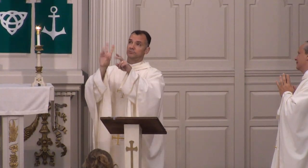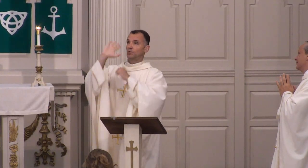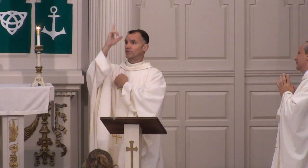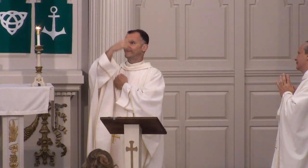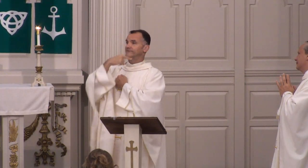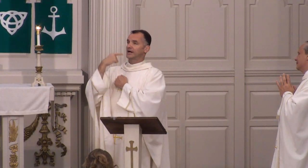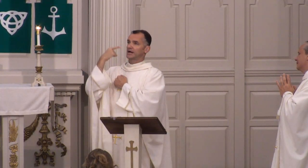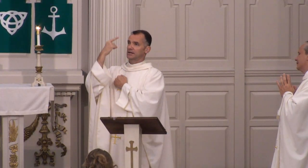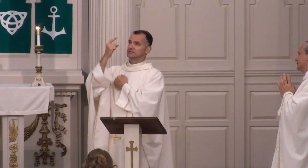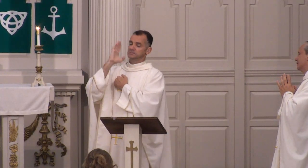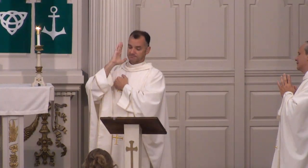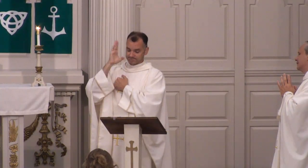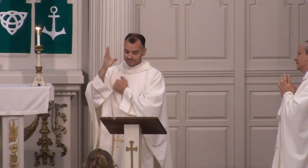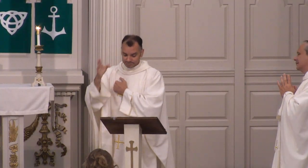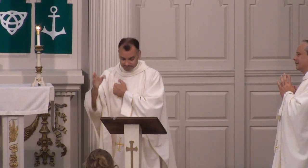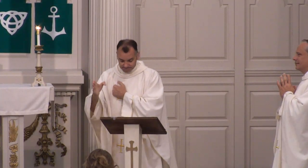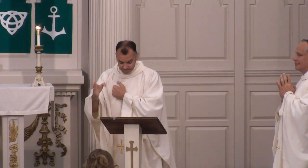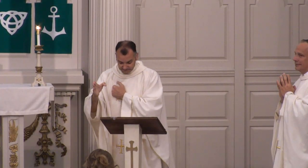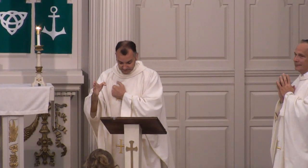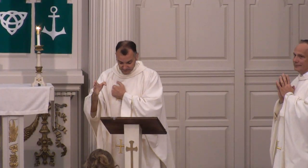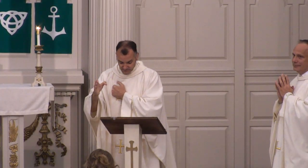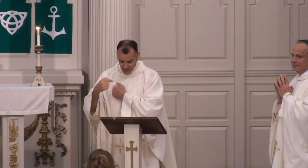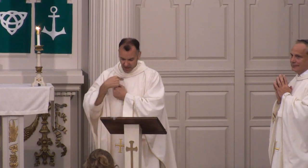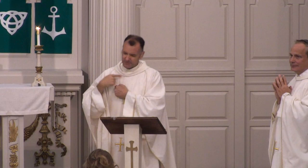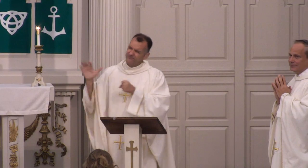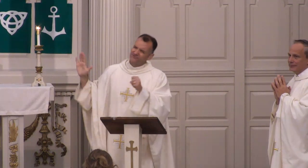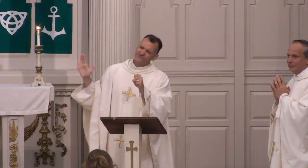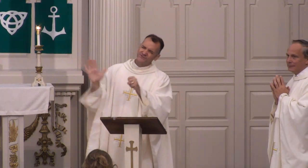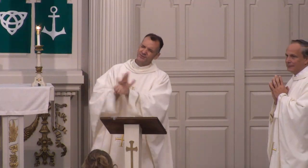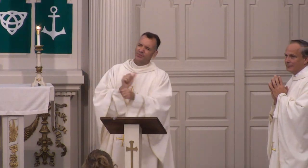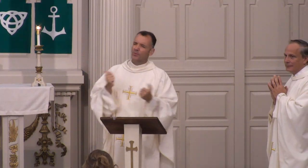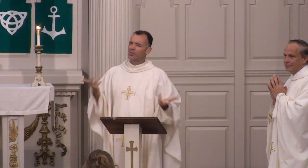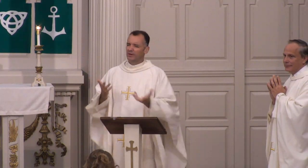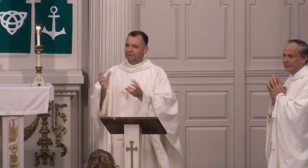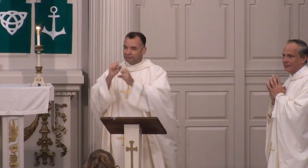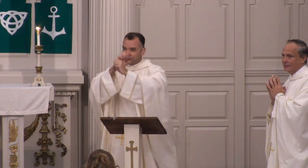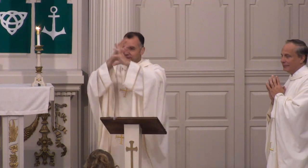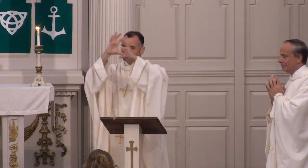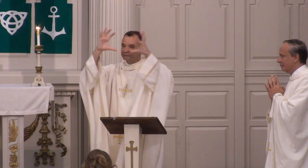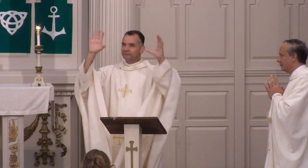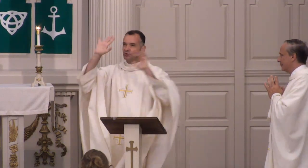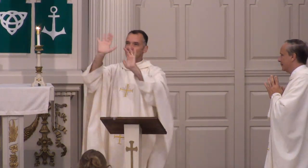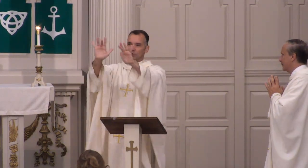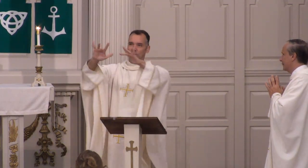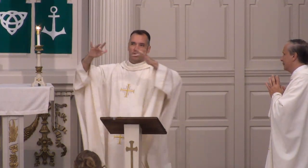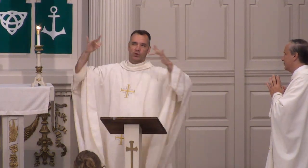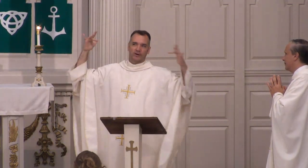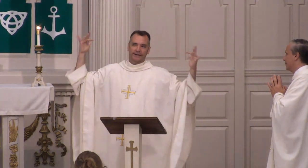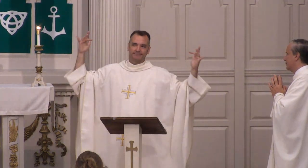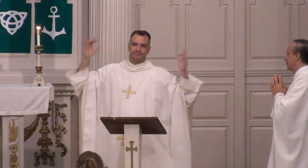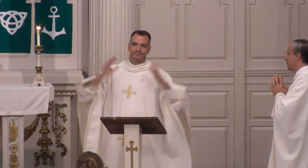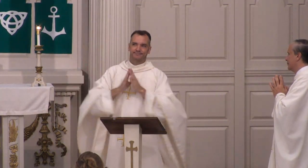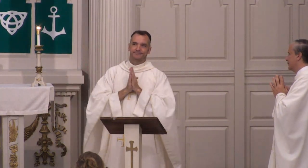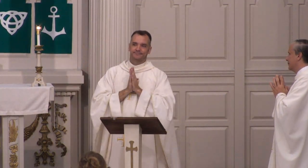As for me, in justice, I shall behold your face. I shall be filled with the vision of your glory.